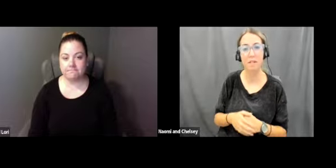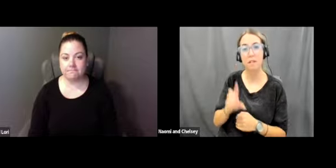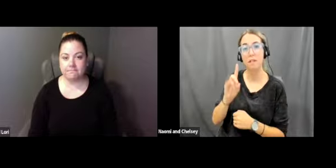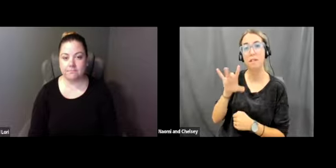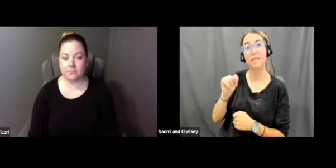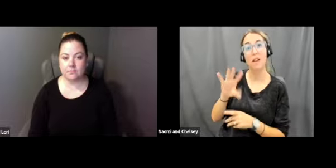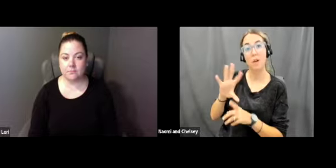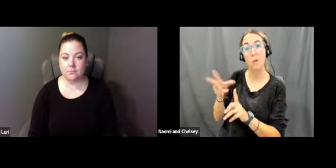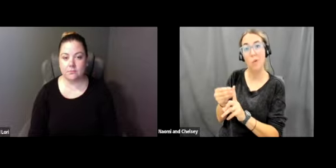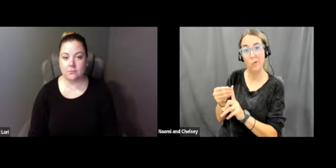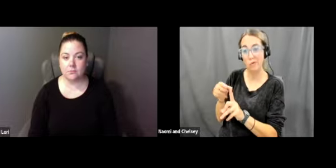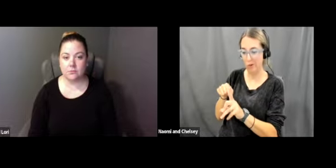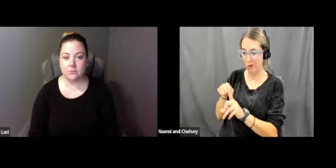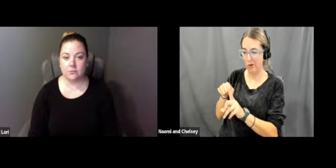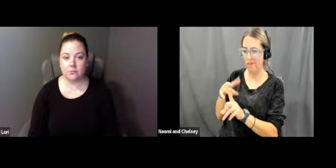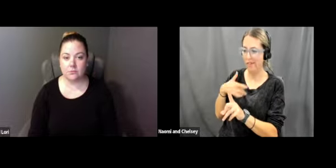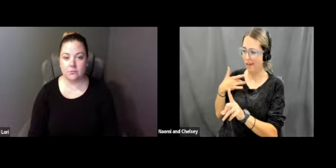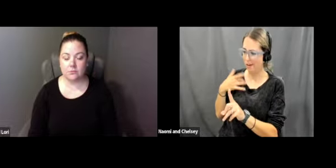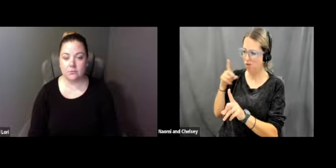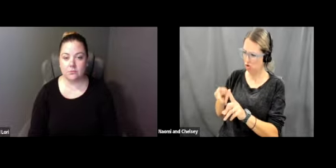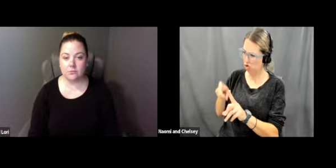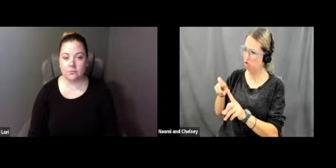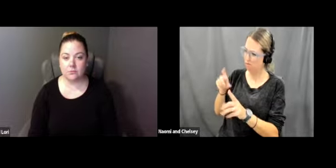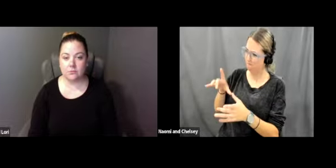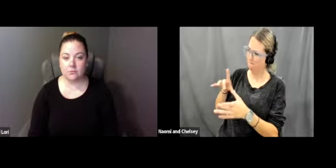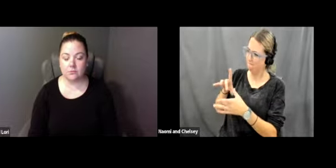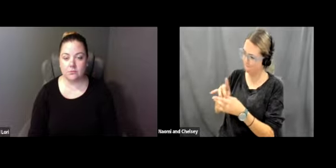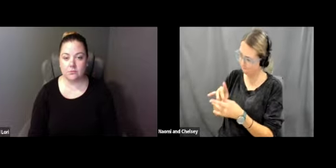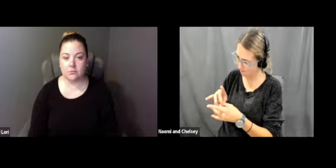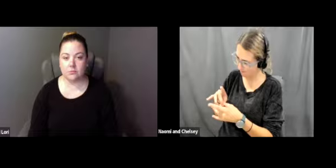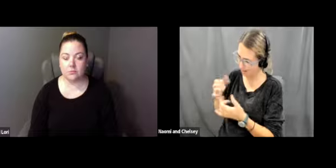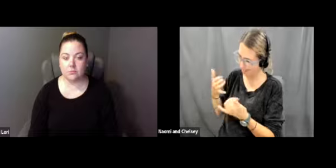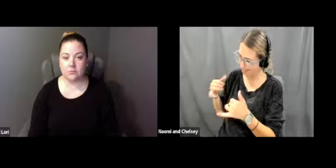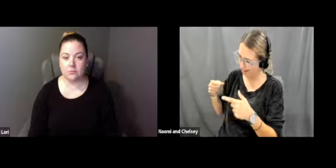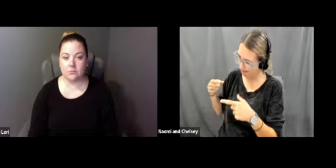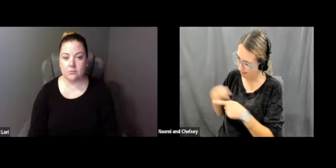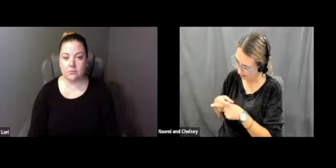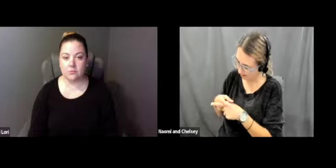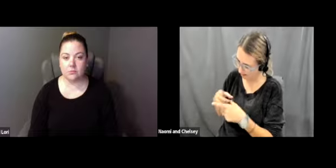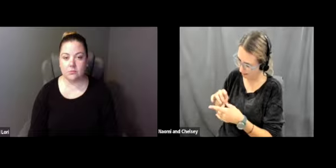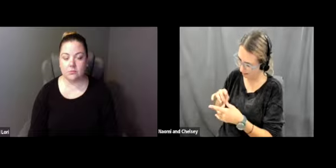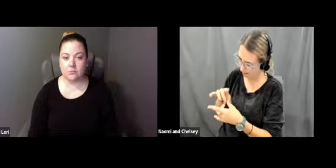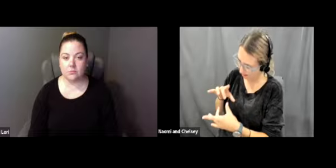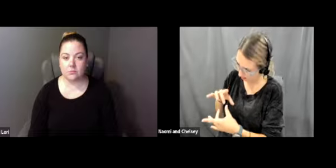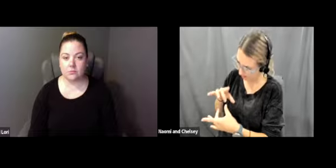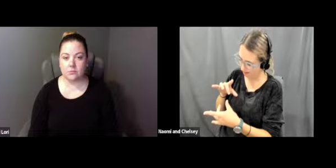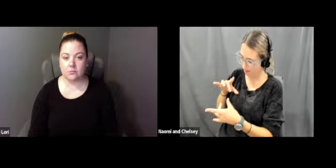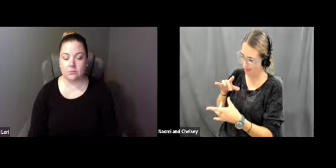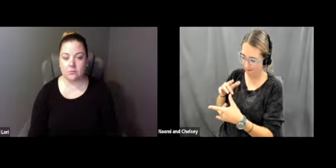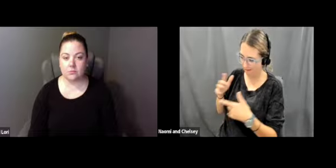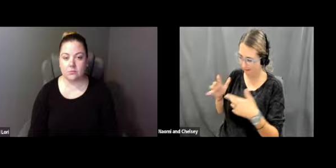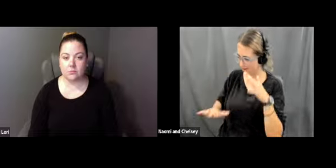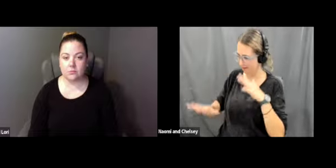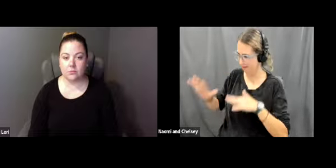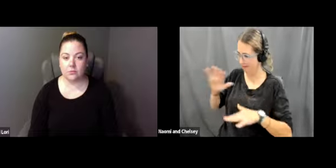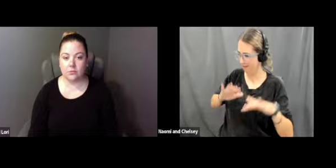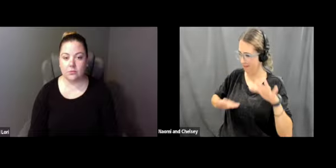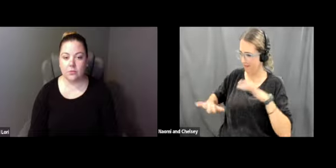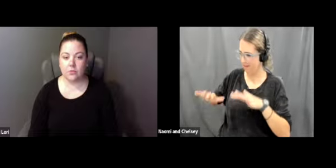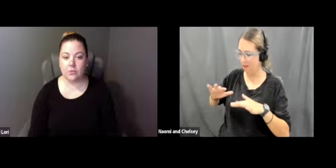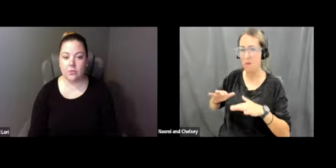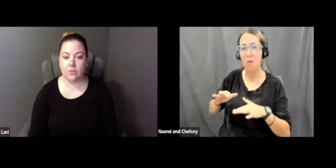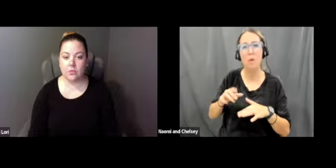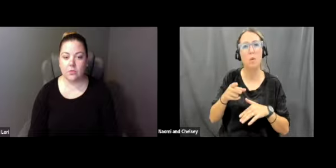you belong there. And then that learned sense of failure through how you don't like quote unquote